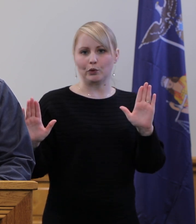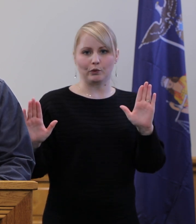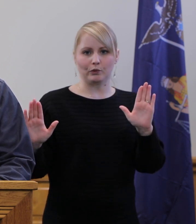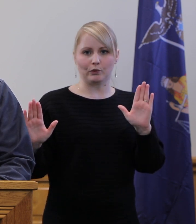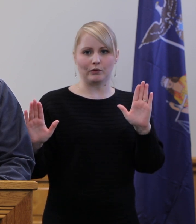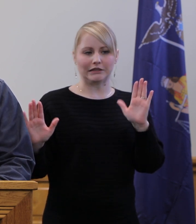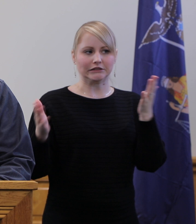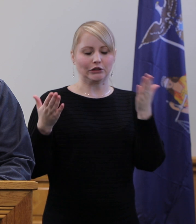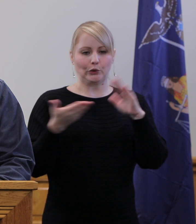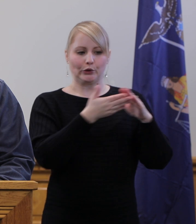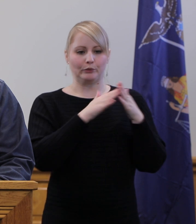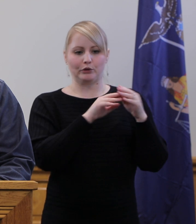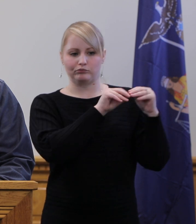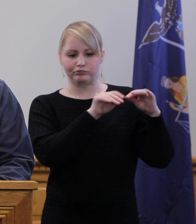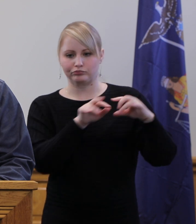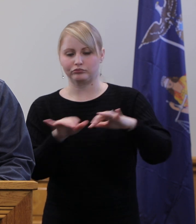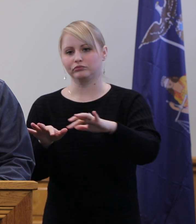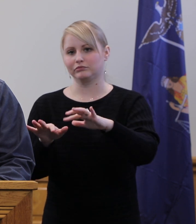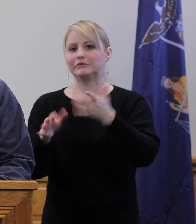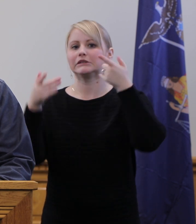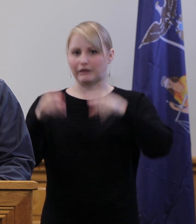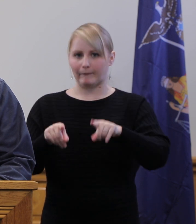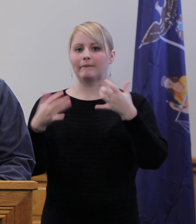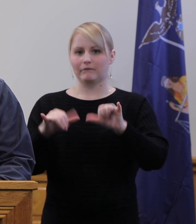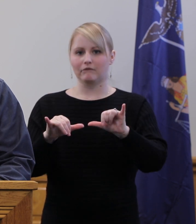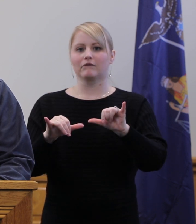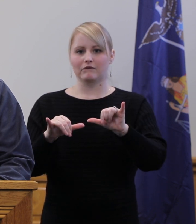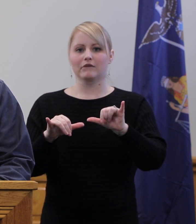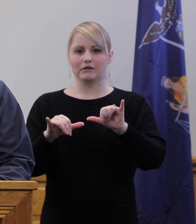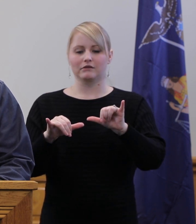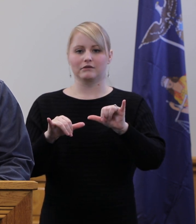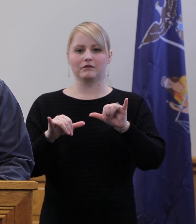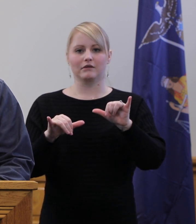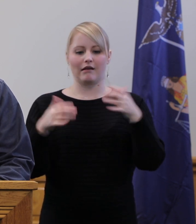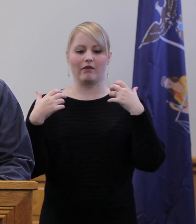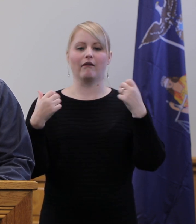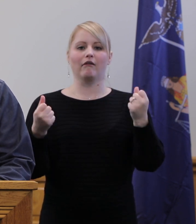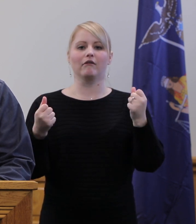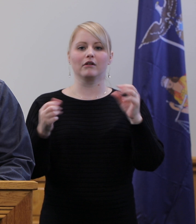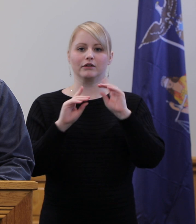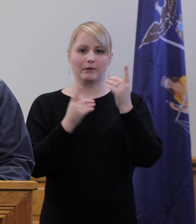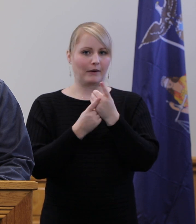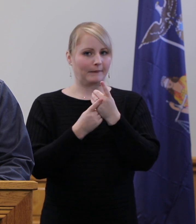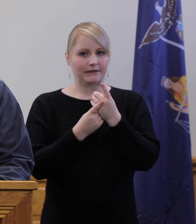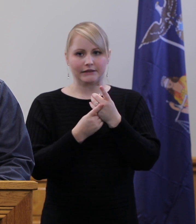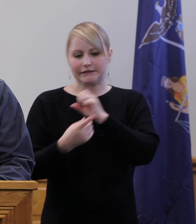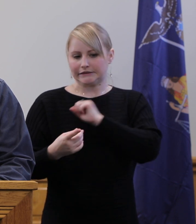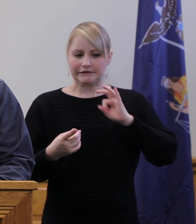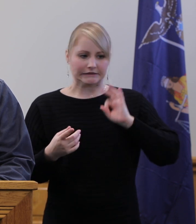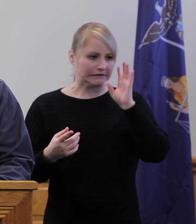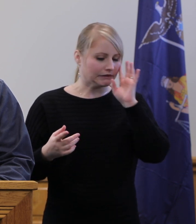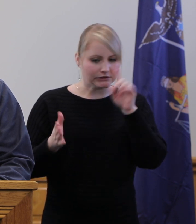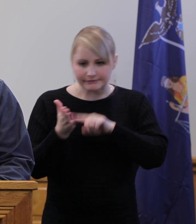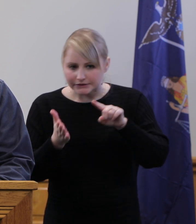that community transmission is continuing to take place. The Health Department staff scrutinizes each case in a timely manner